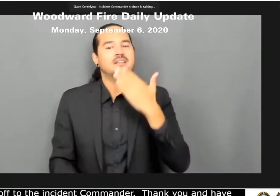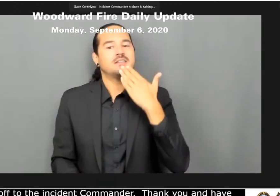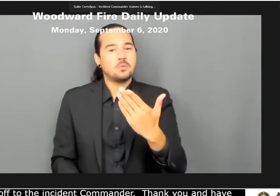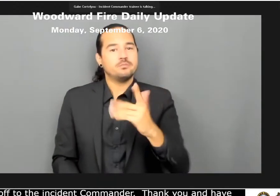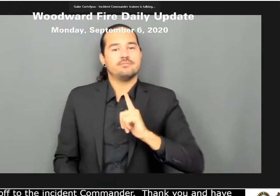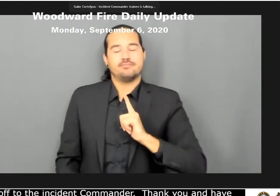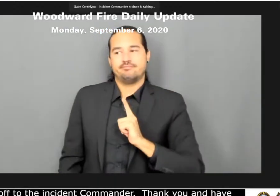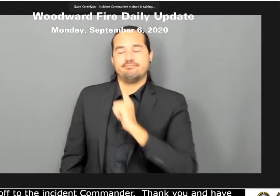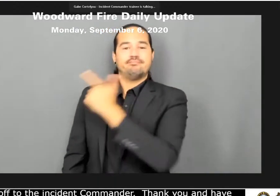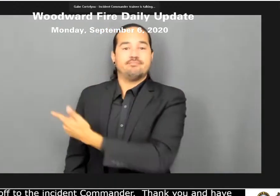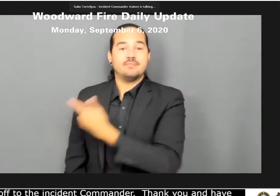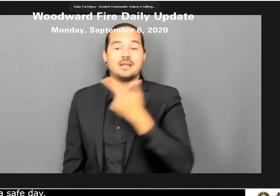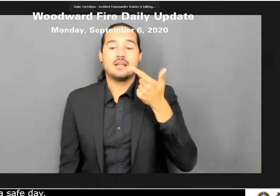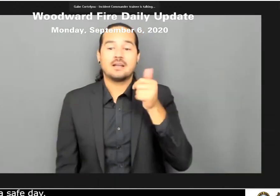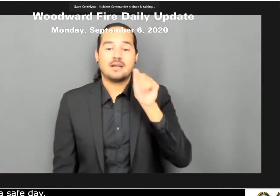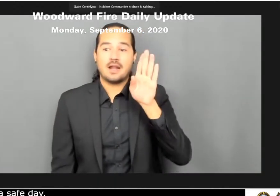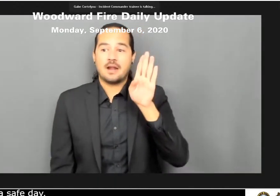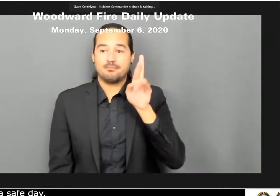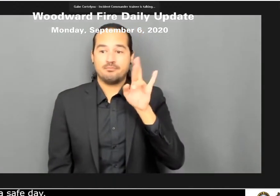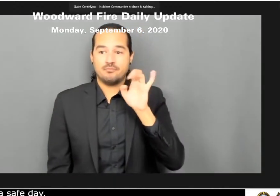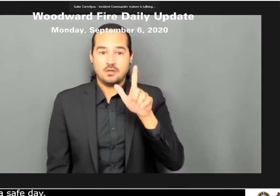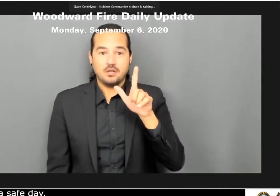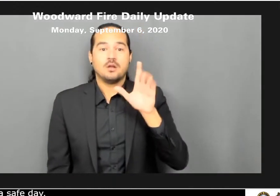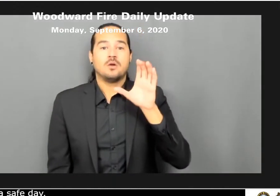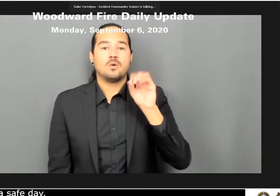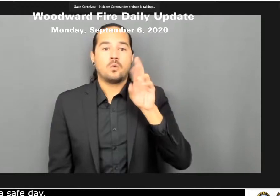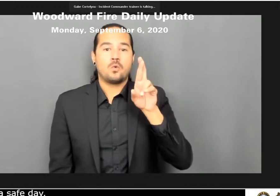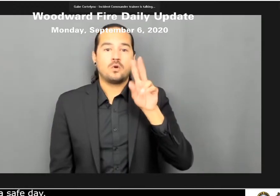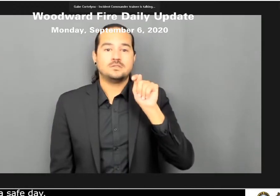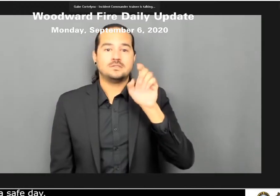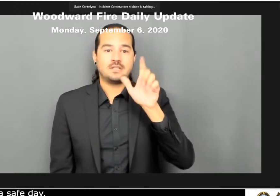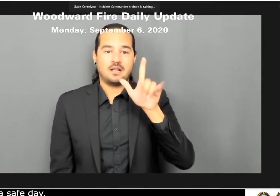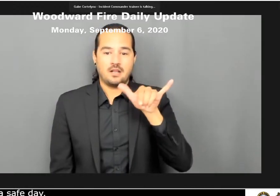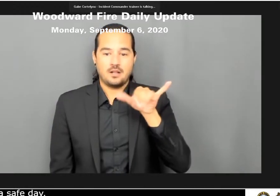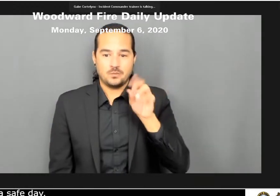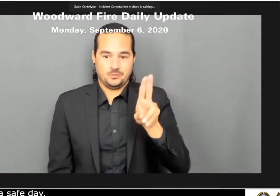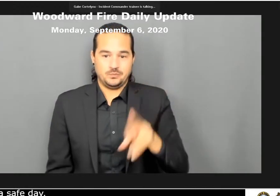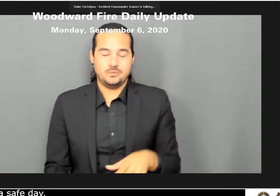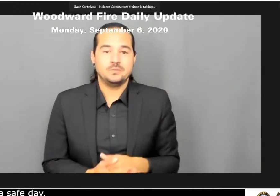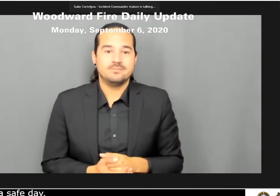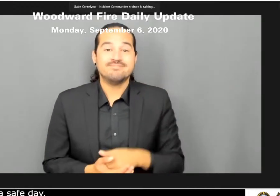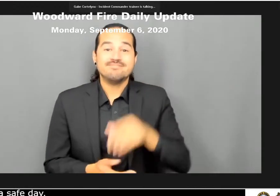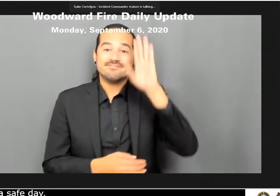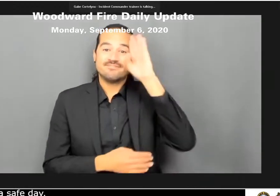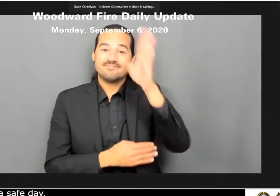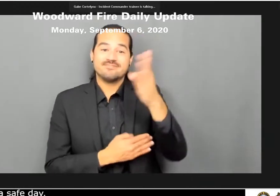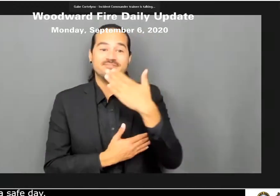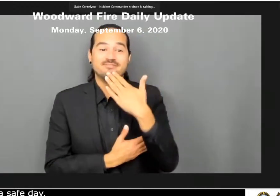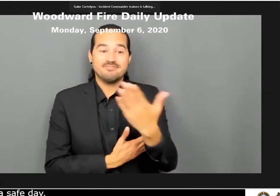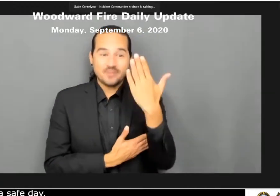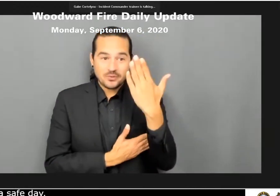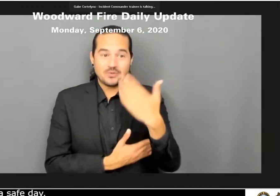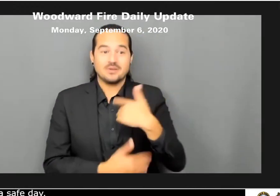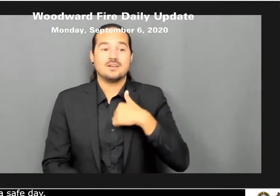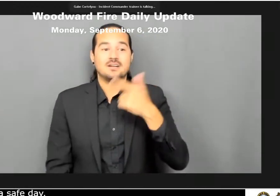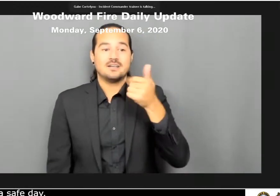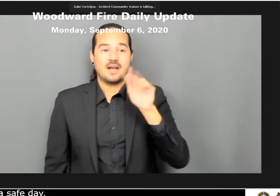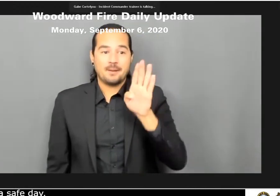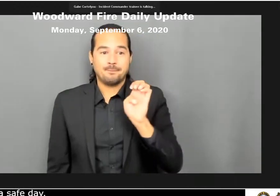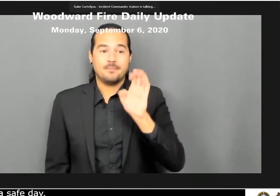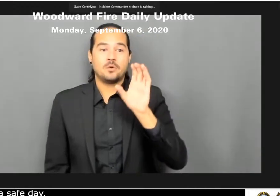Good morning. I'm Gabe Corlew with the Great Basin, Nevada Incident Command Type 3 Team